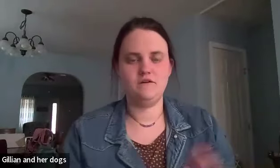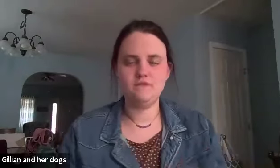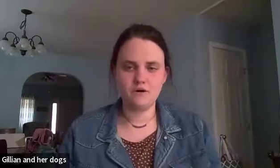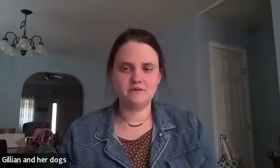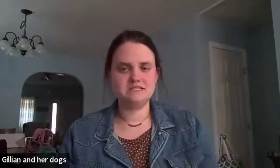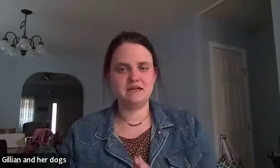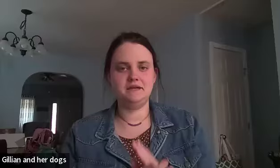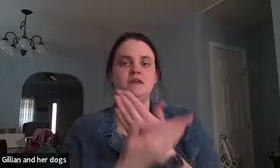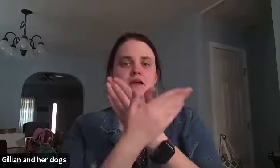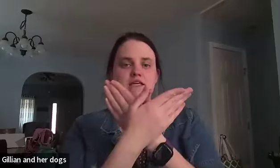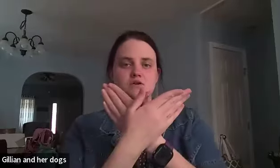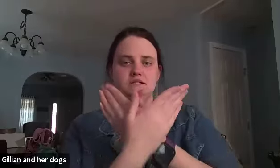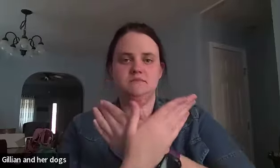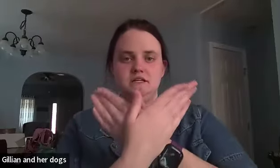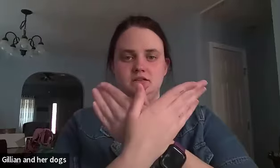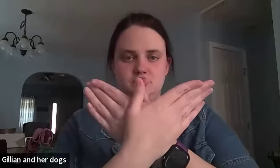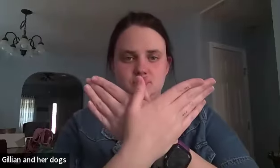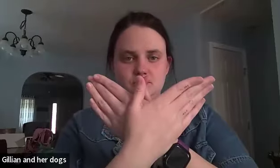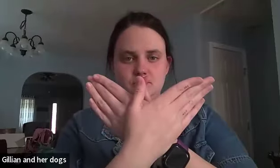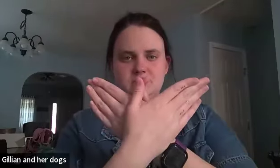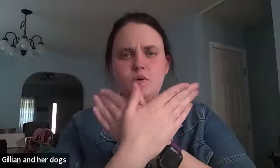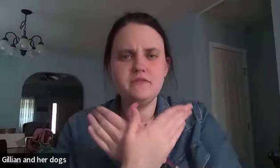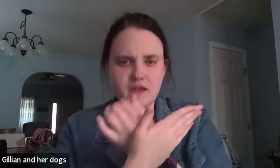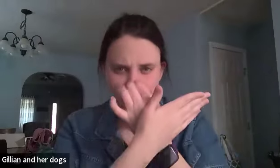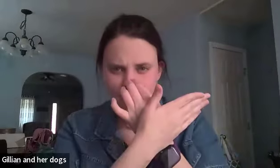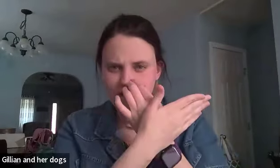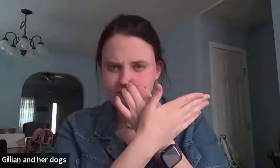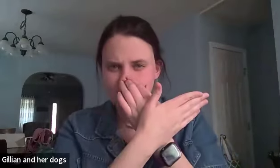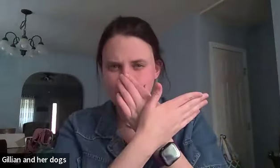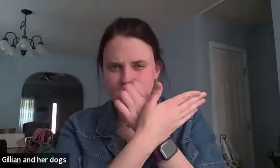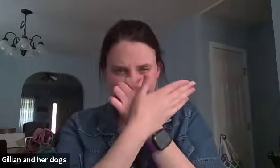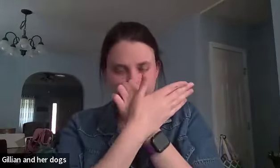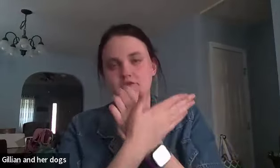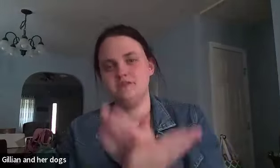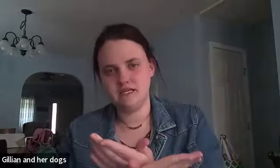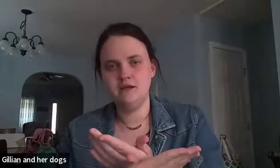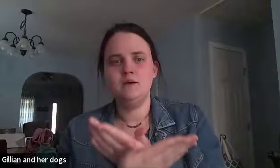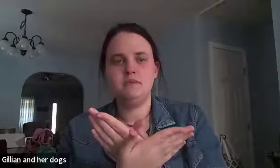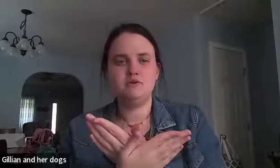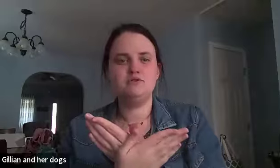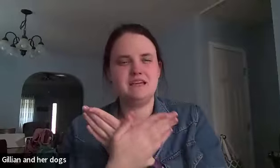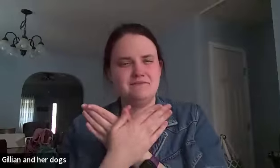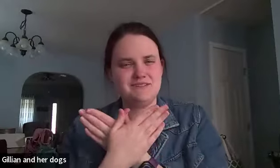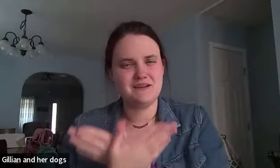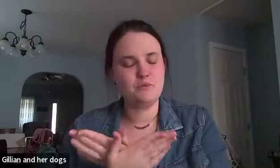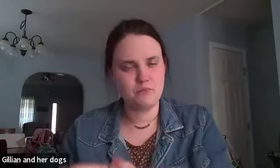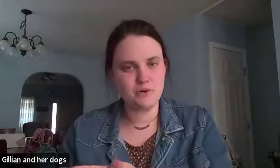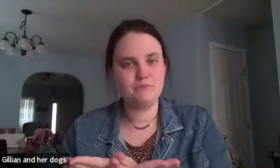sorry, phone again was sliding, is going to be the two. It's what we think of if you remember, or if you've seen people who sign for